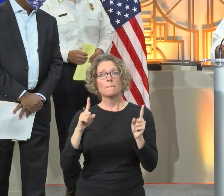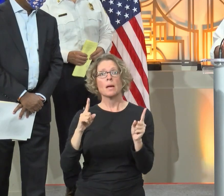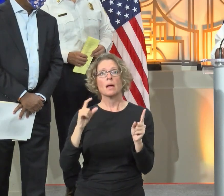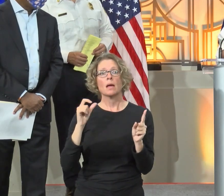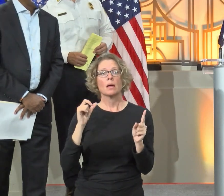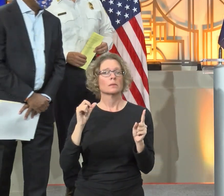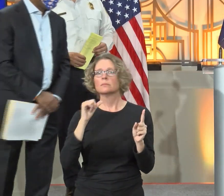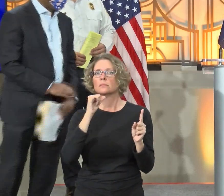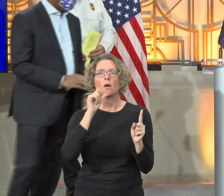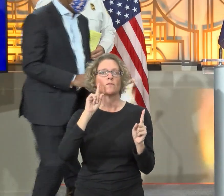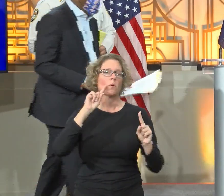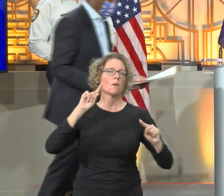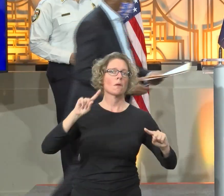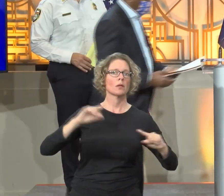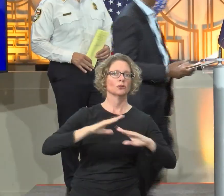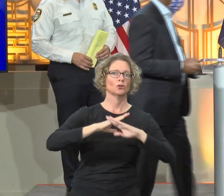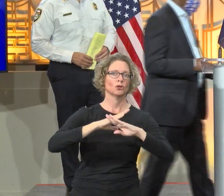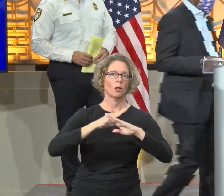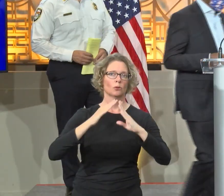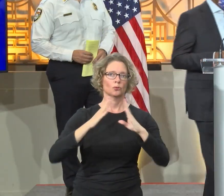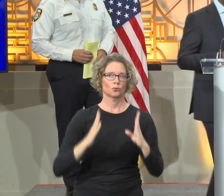manage those issues. Mayor.